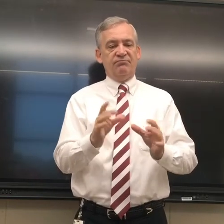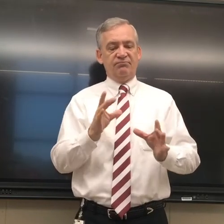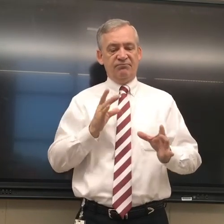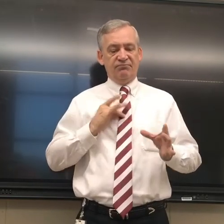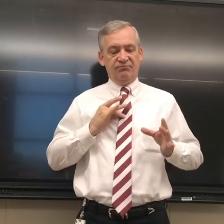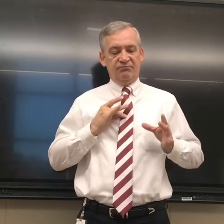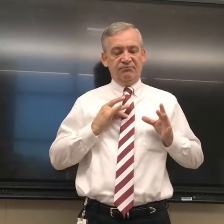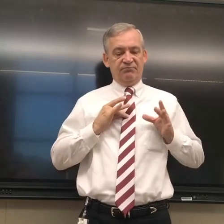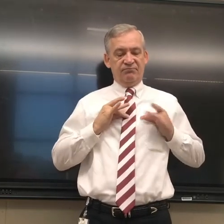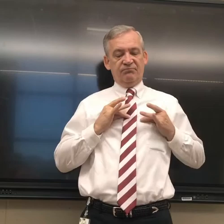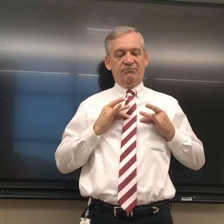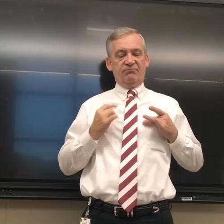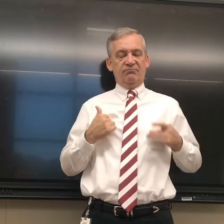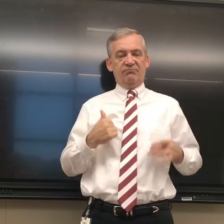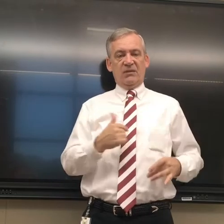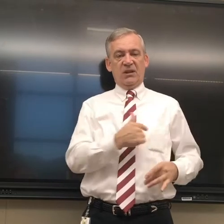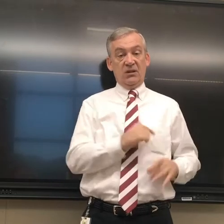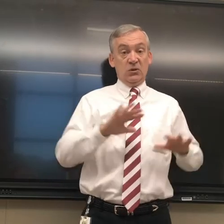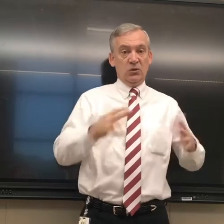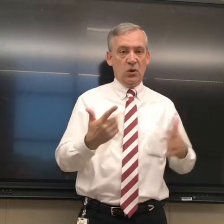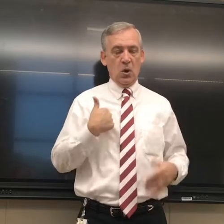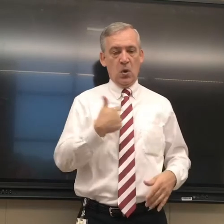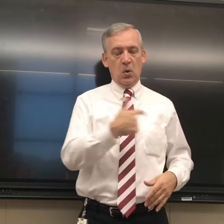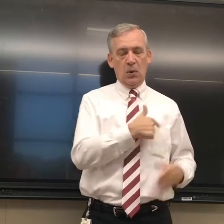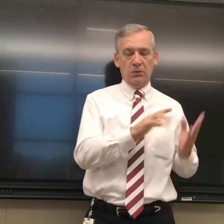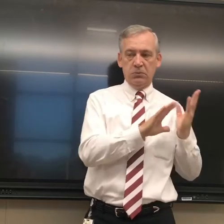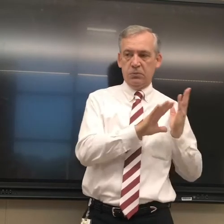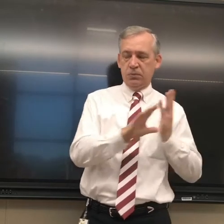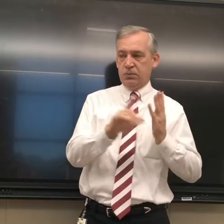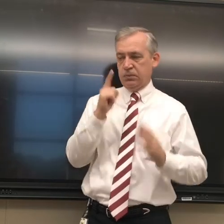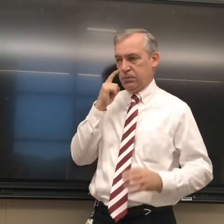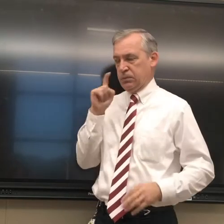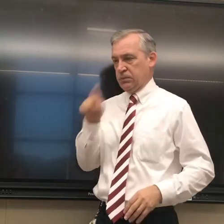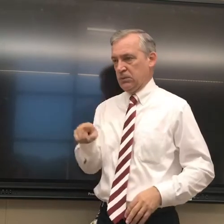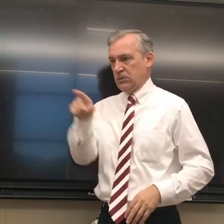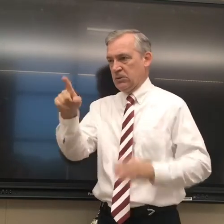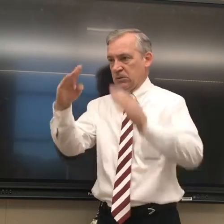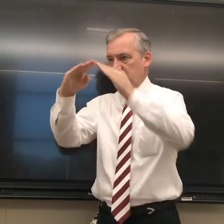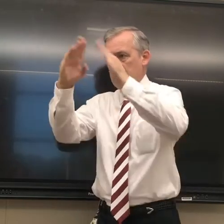shack, we had to stop to reinforce our nerves.